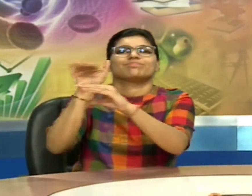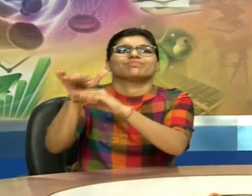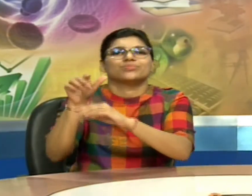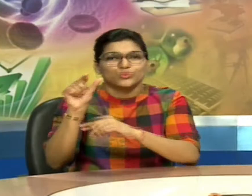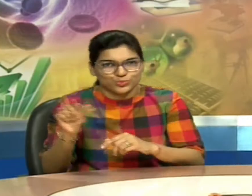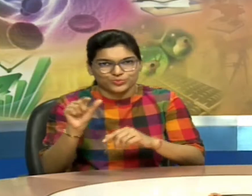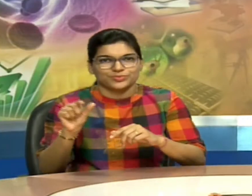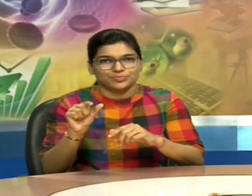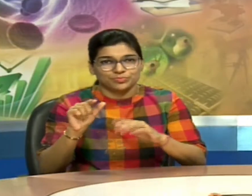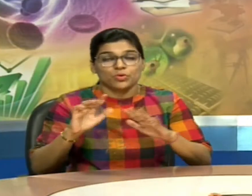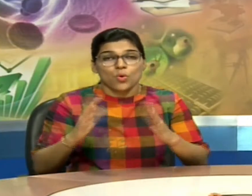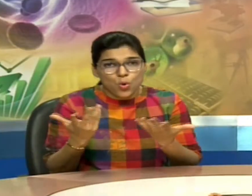scrap papers, etc.